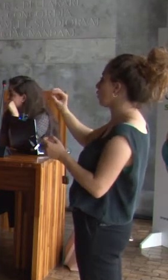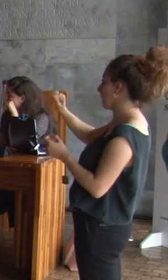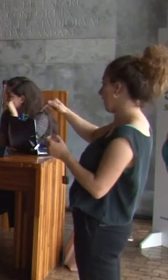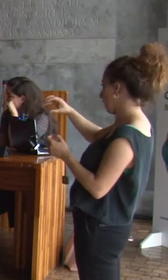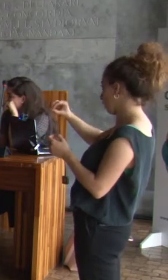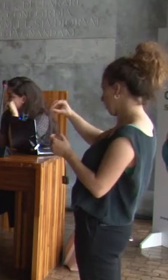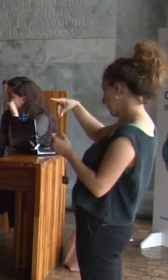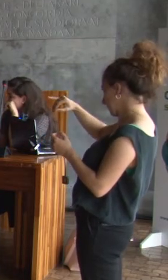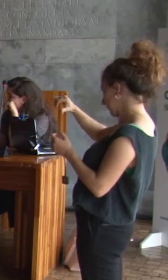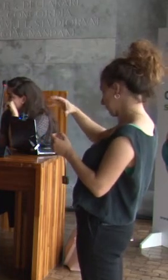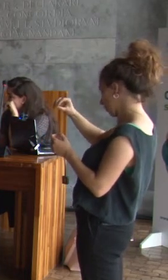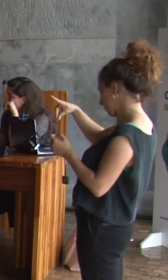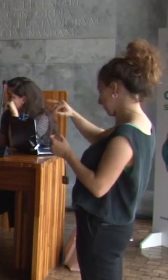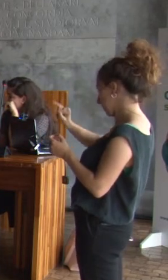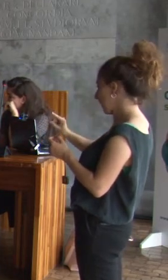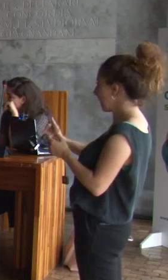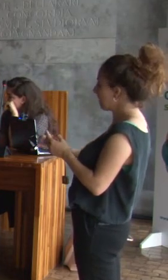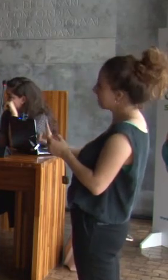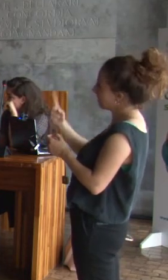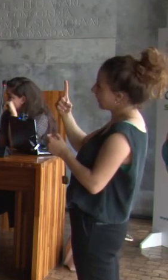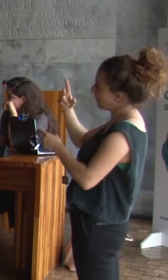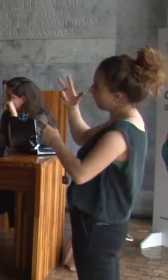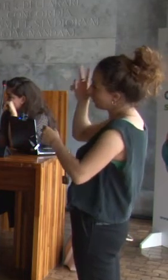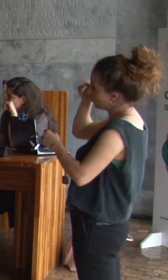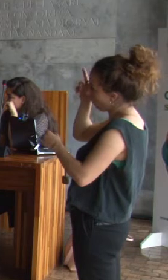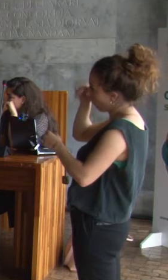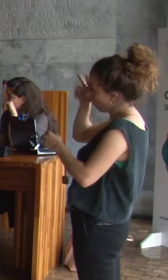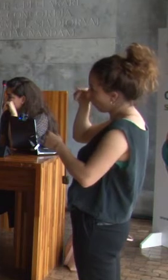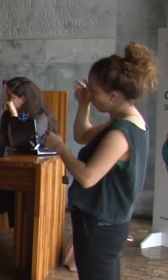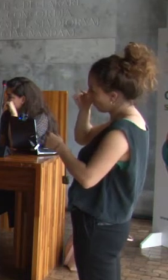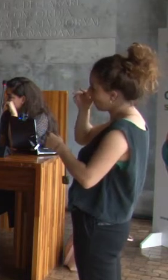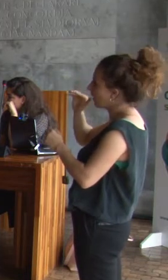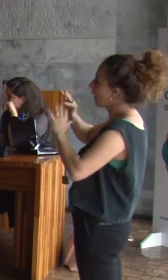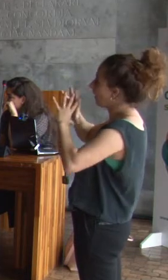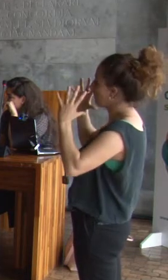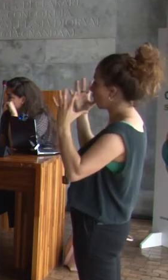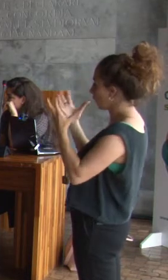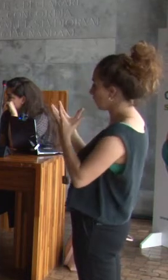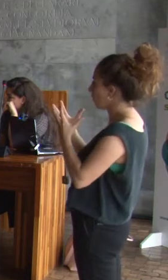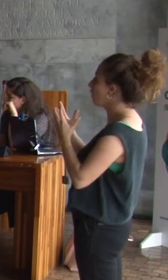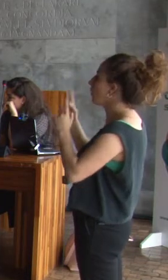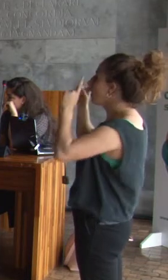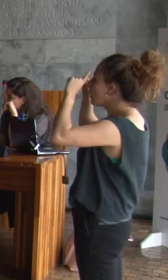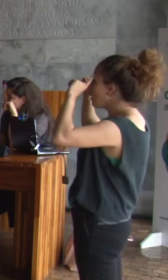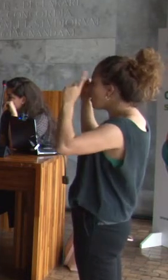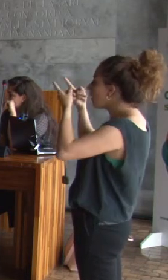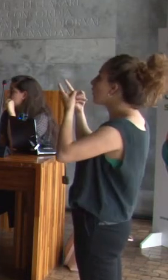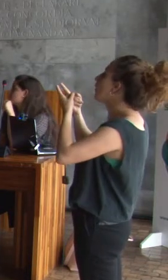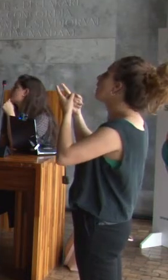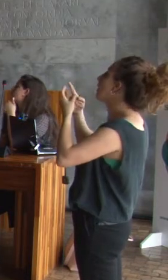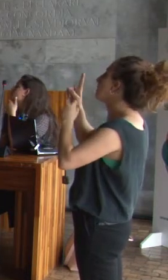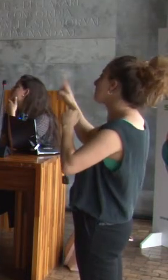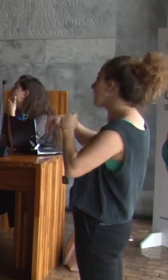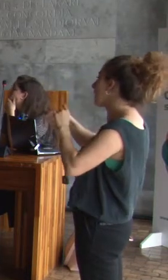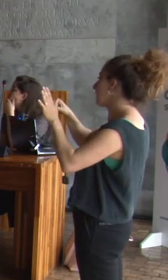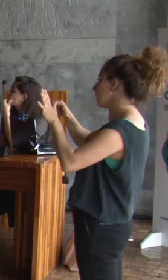Cornaro Piscopia was the first woman in the entire world to graduate from university